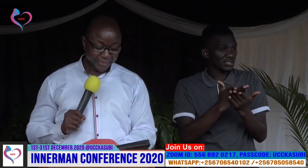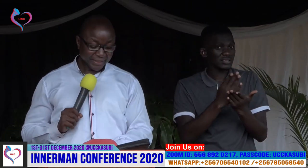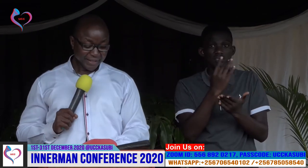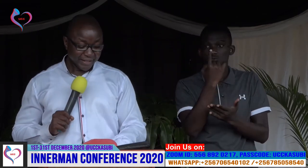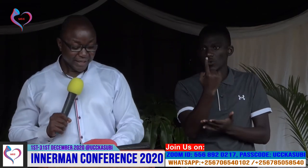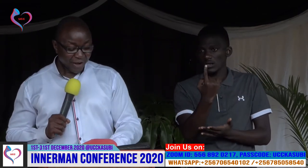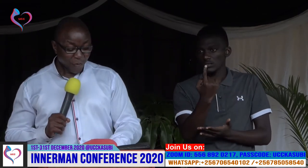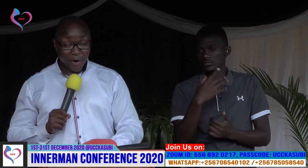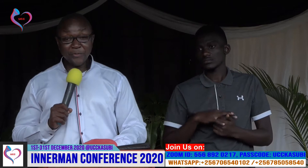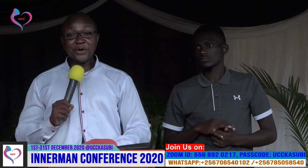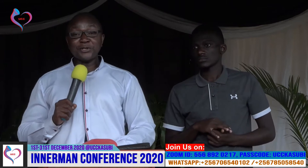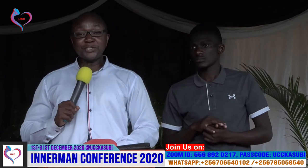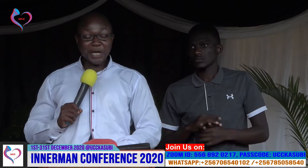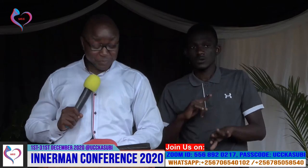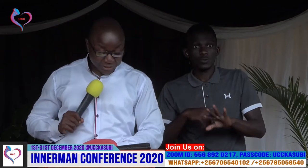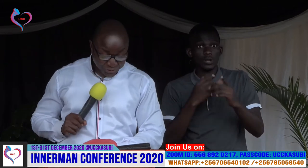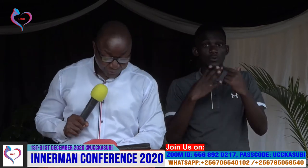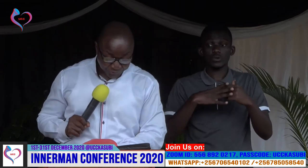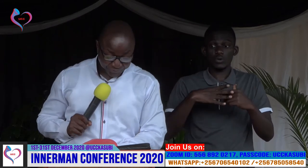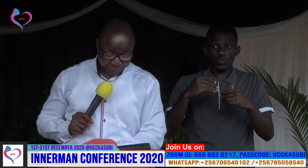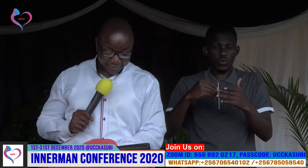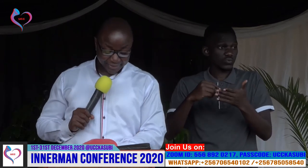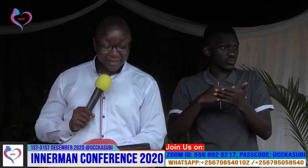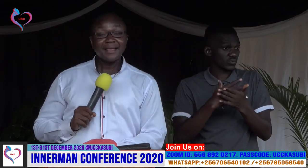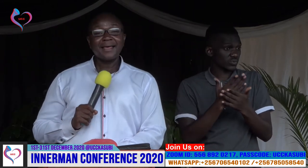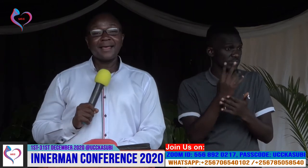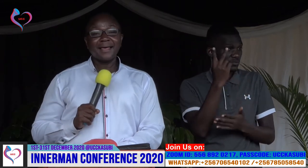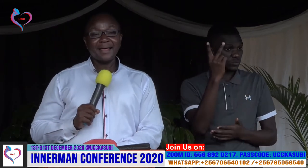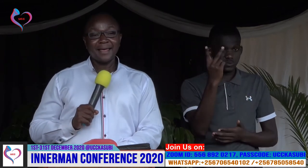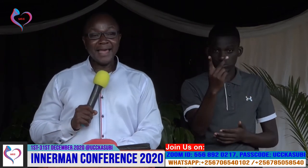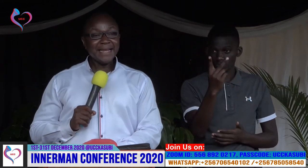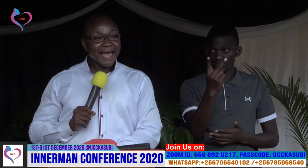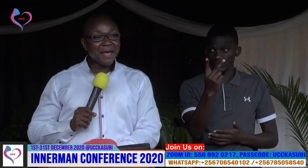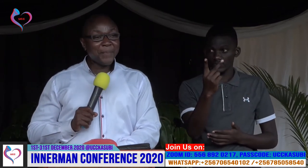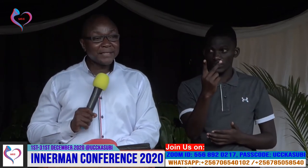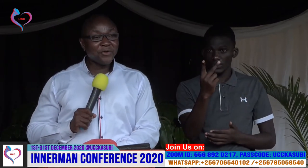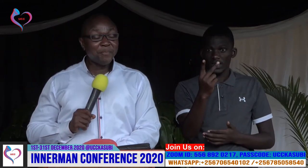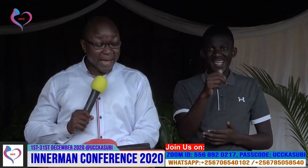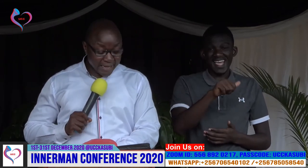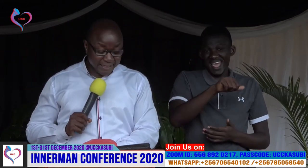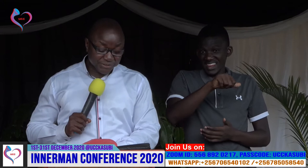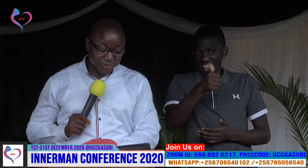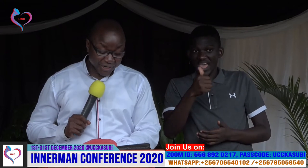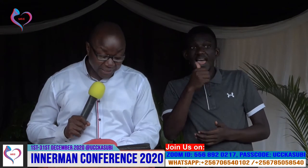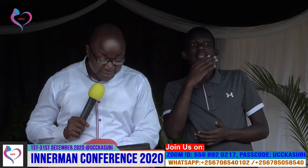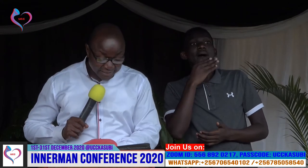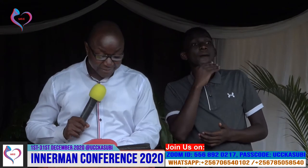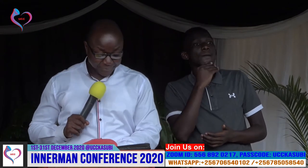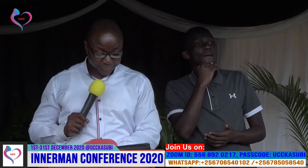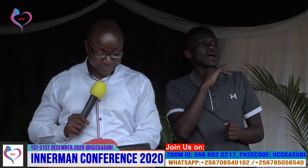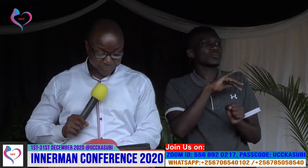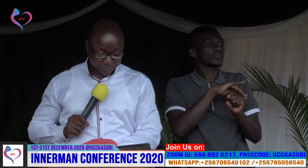chapter 1. When we go to chapter 2, another part of man is